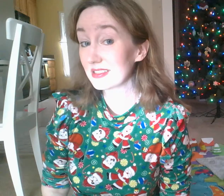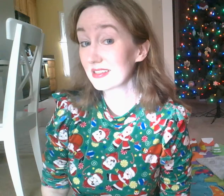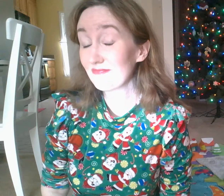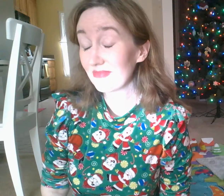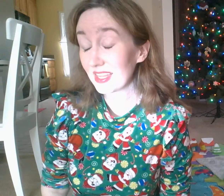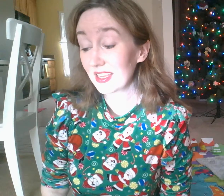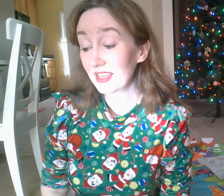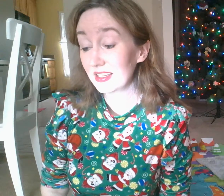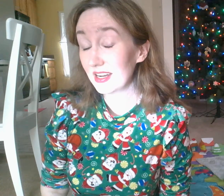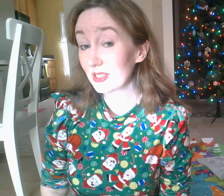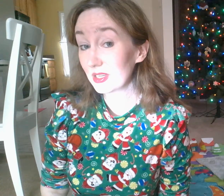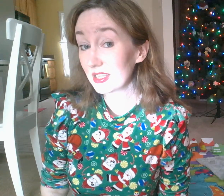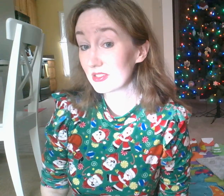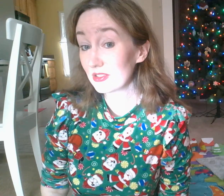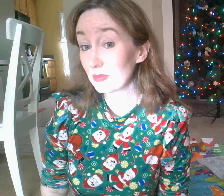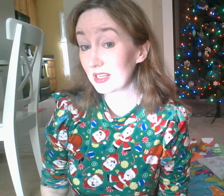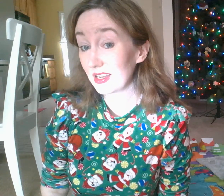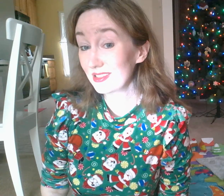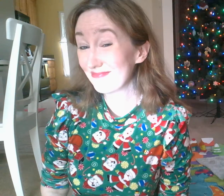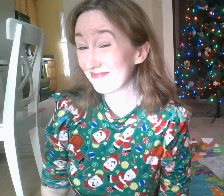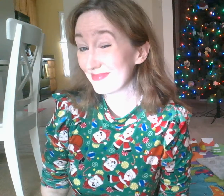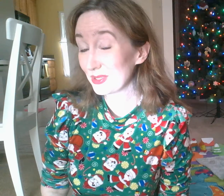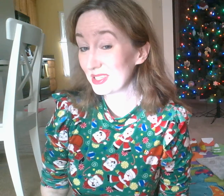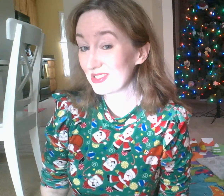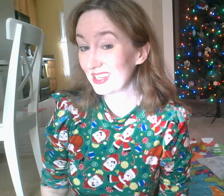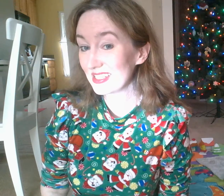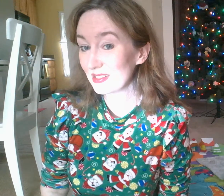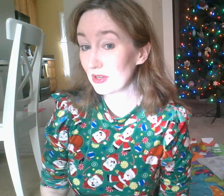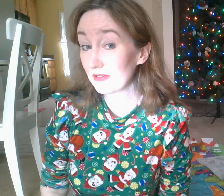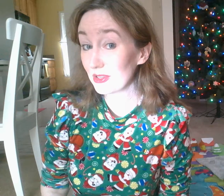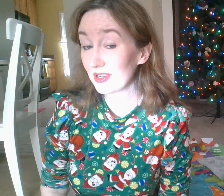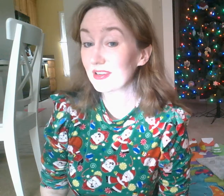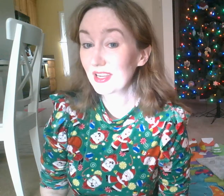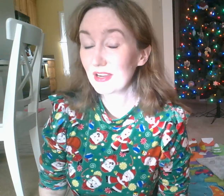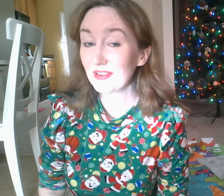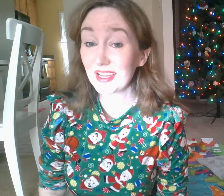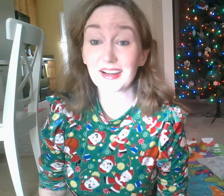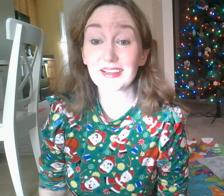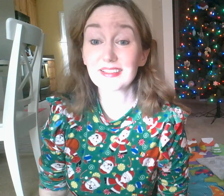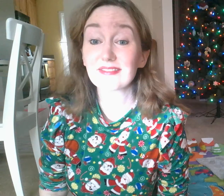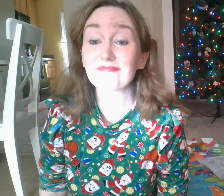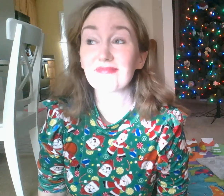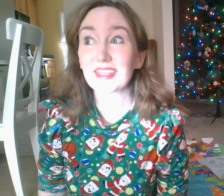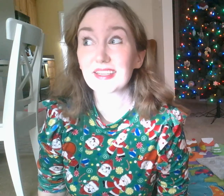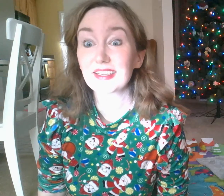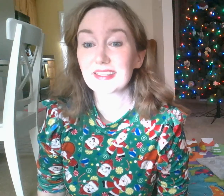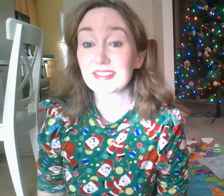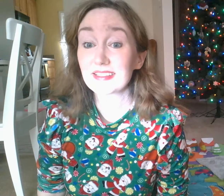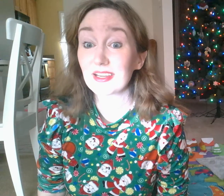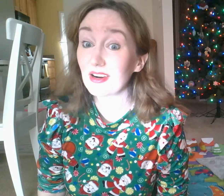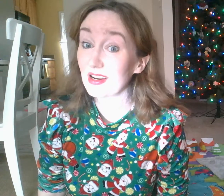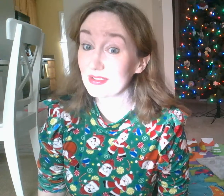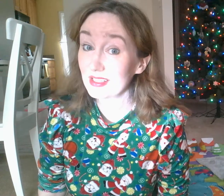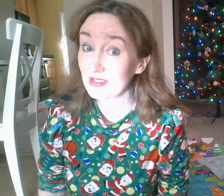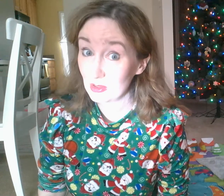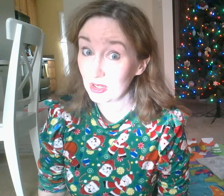Santa. I hear he likes gingerbread kind, so I made sure to get some dough for that kind. Santa at our house likes gingerbread